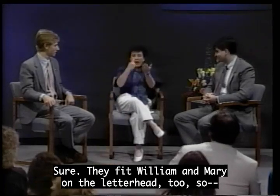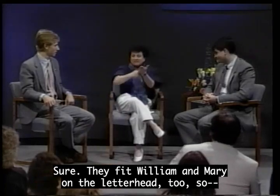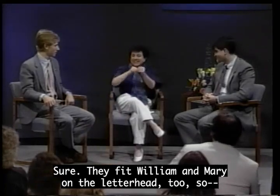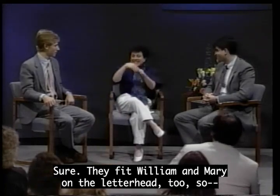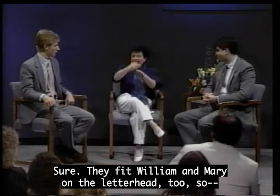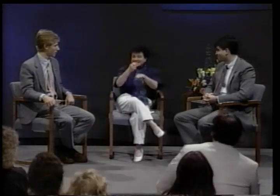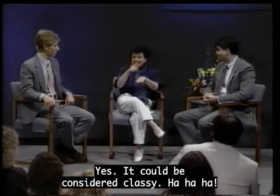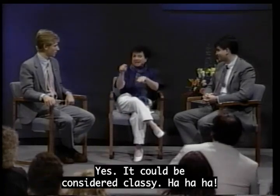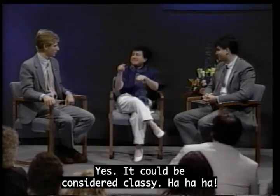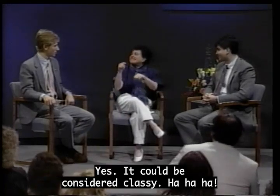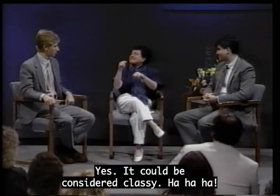considered classy.